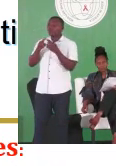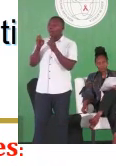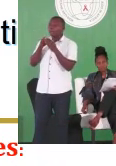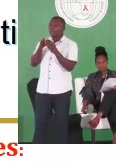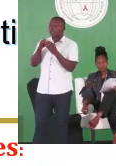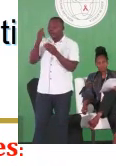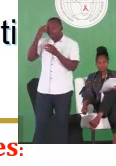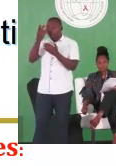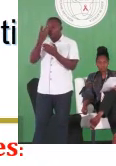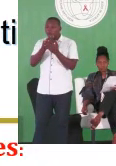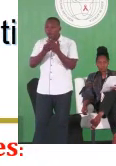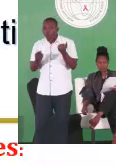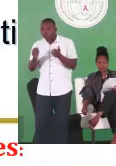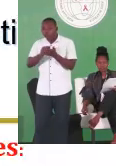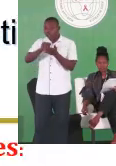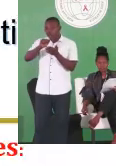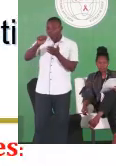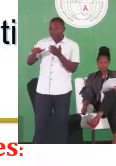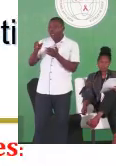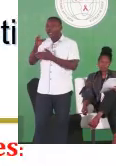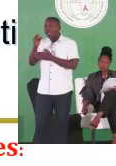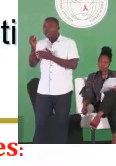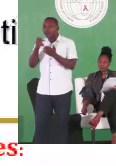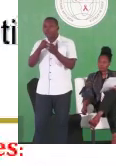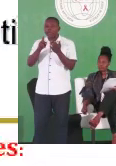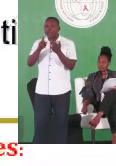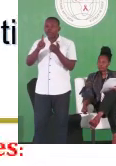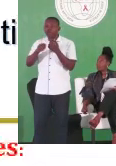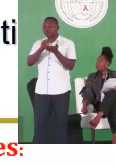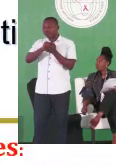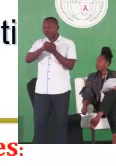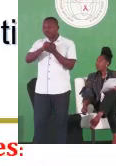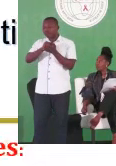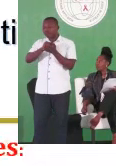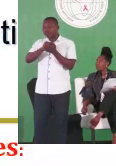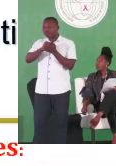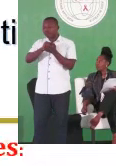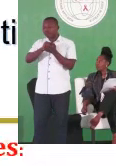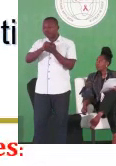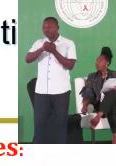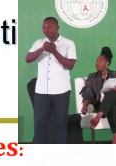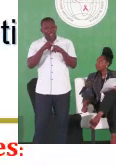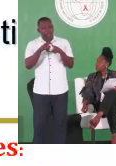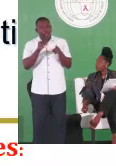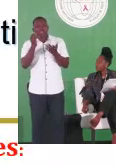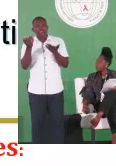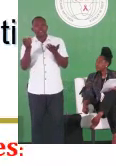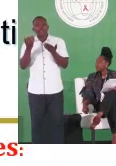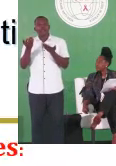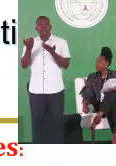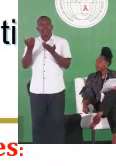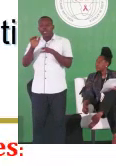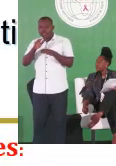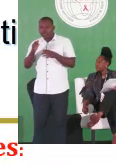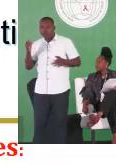both elimination and path to elimination. The difference is the infant case rates for syphilis and HIV, where